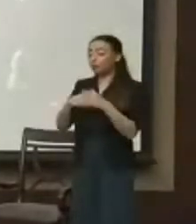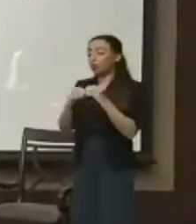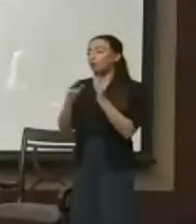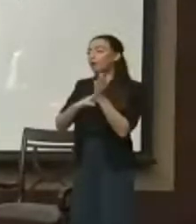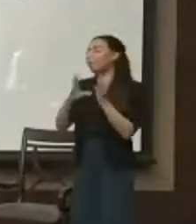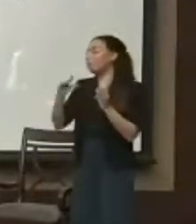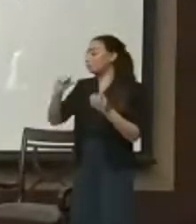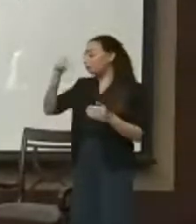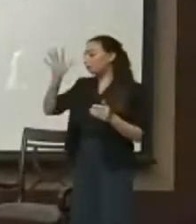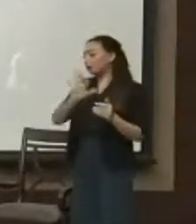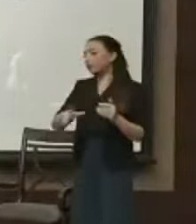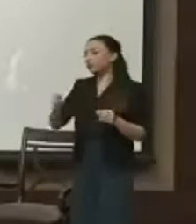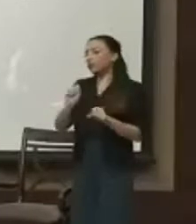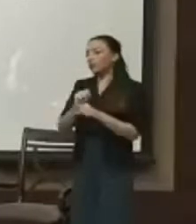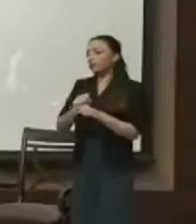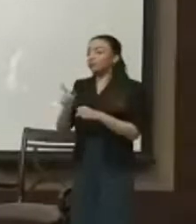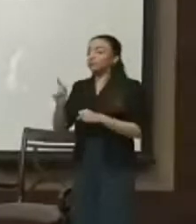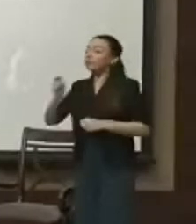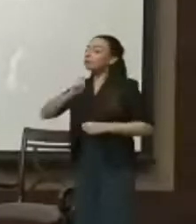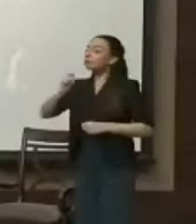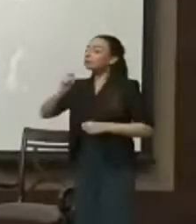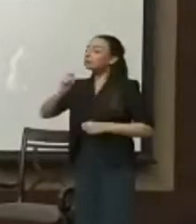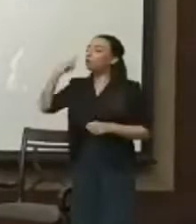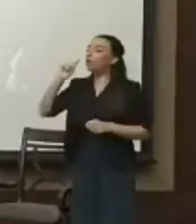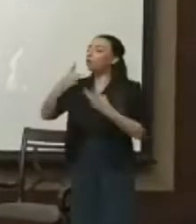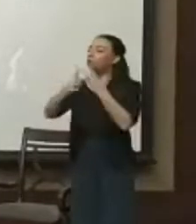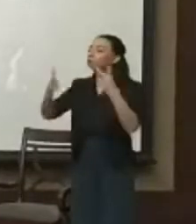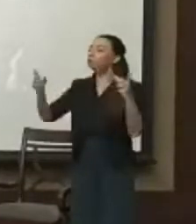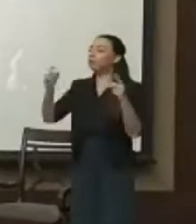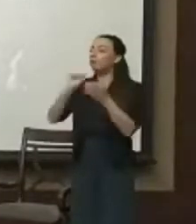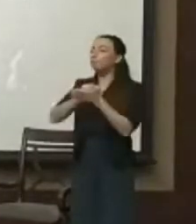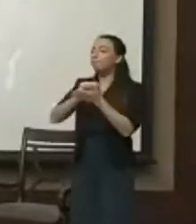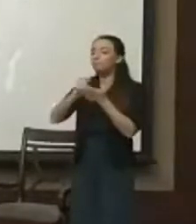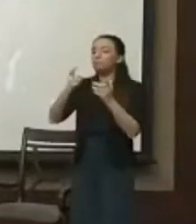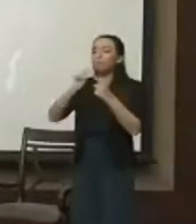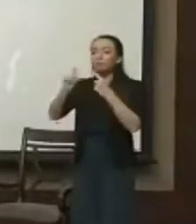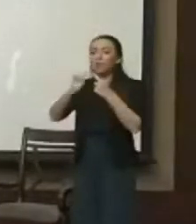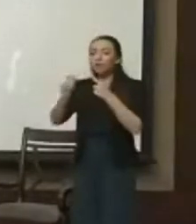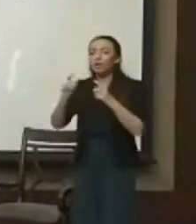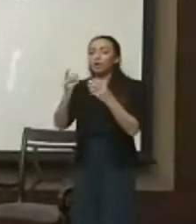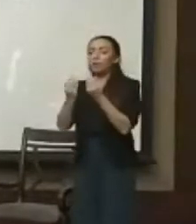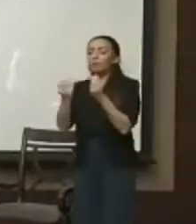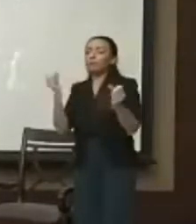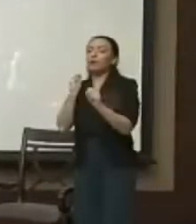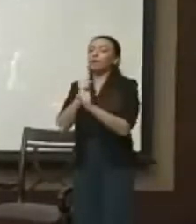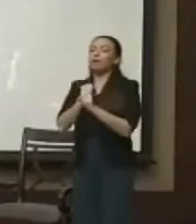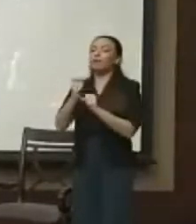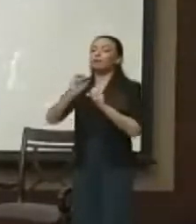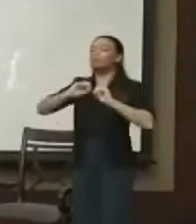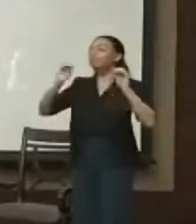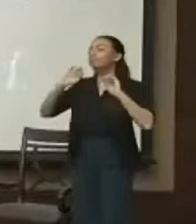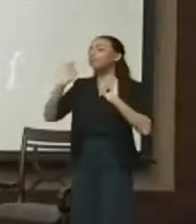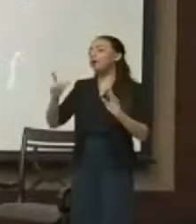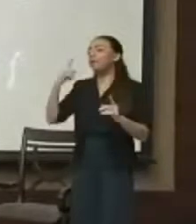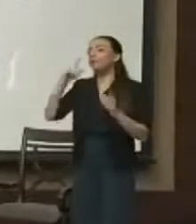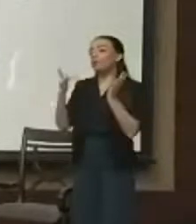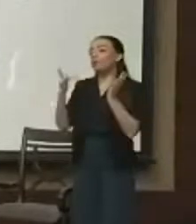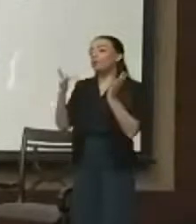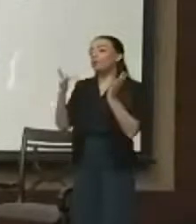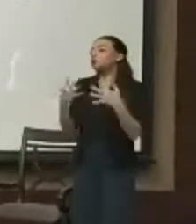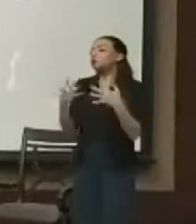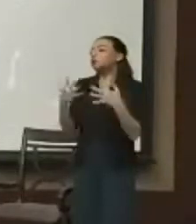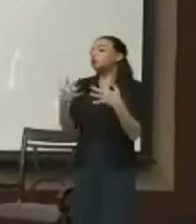Microsoft India. She is an active speaker at various public and private forums on digital inclusion and